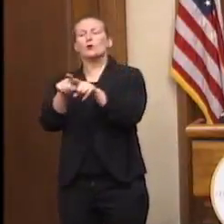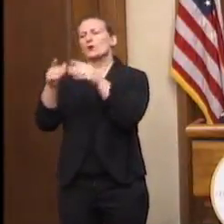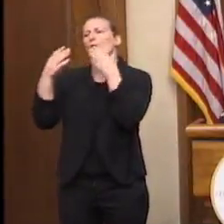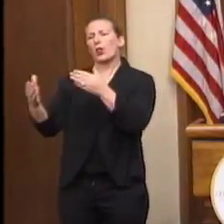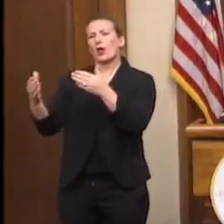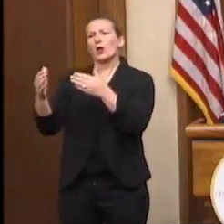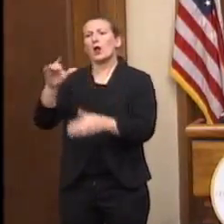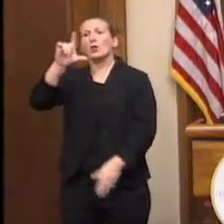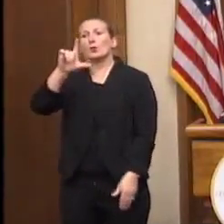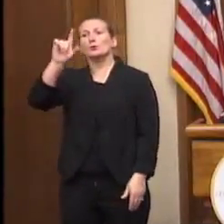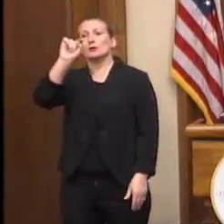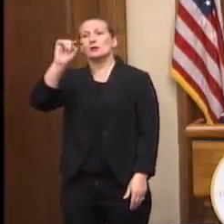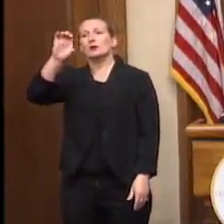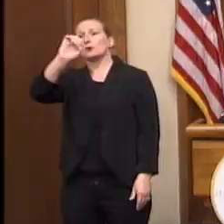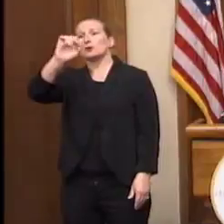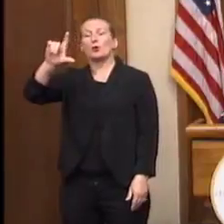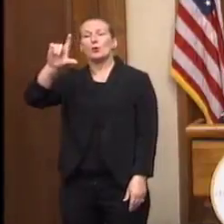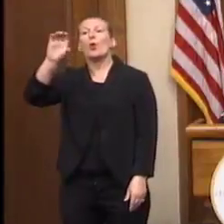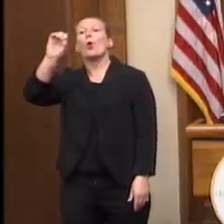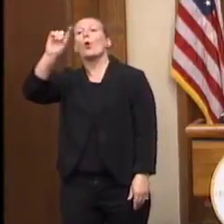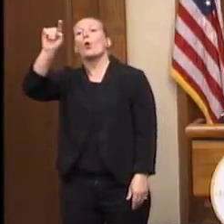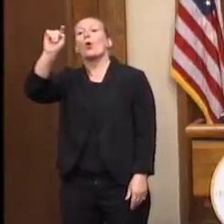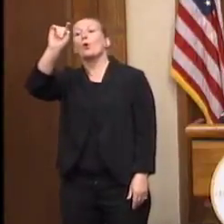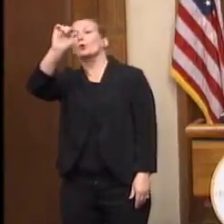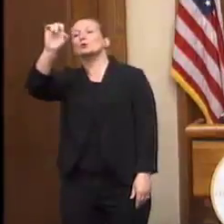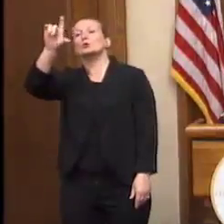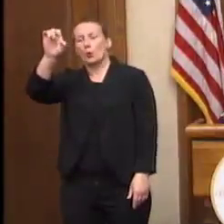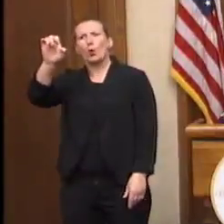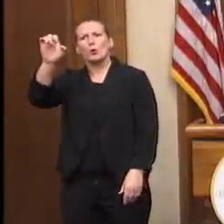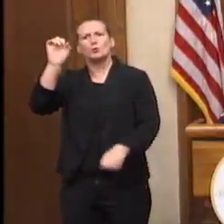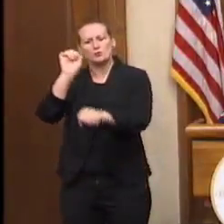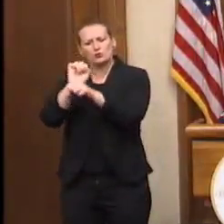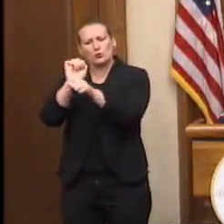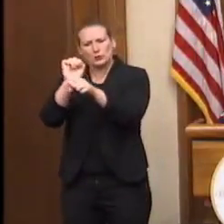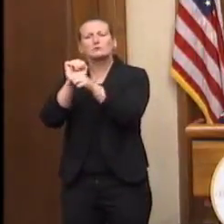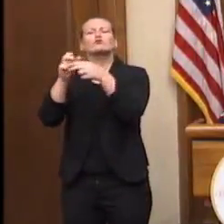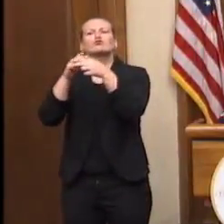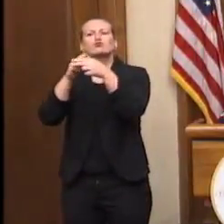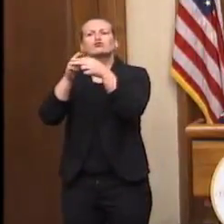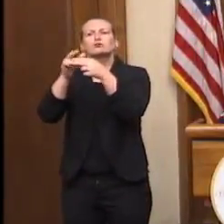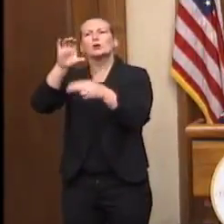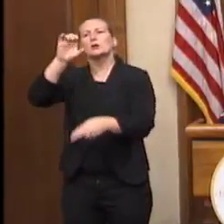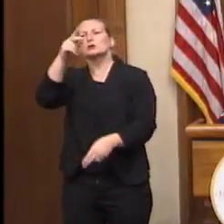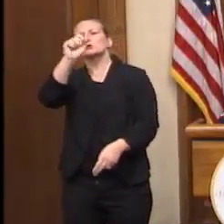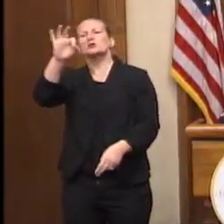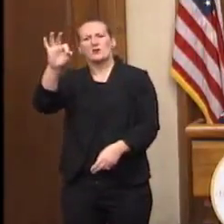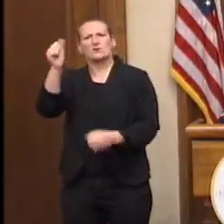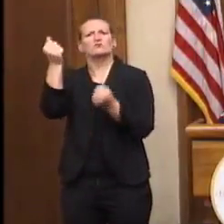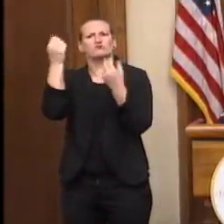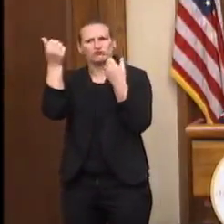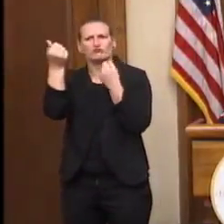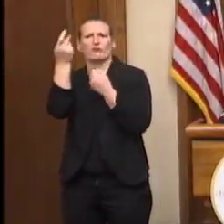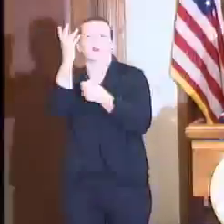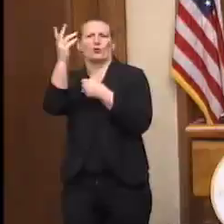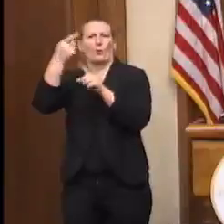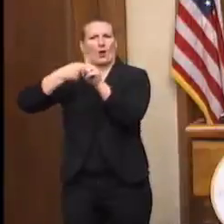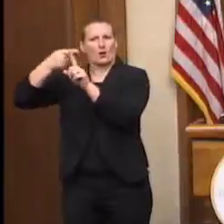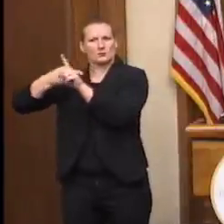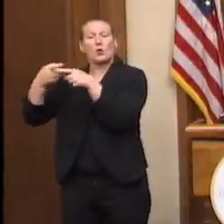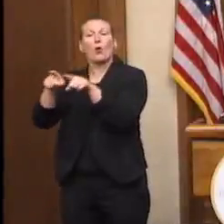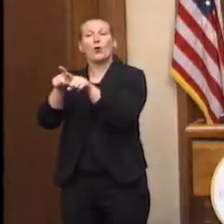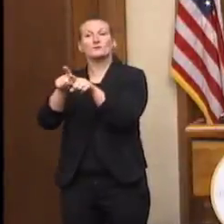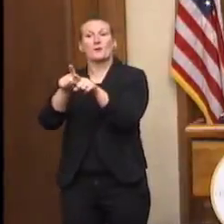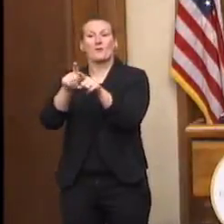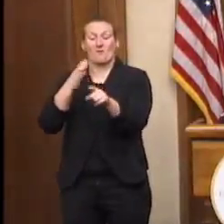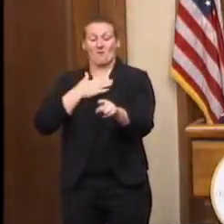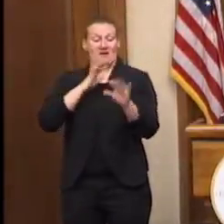O'Toole, who served honorably as interim chief over the past several months. I also would like to thank my family